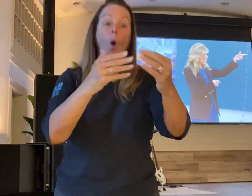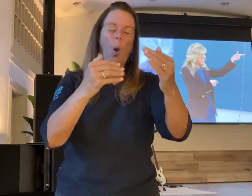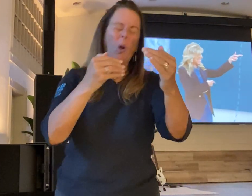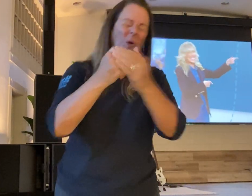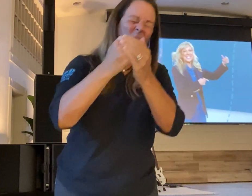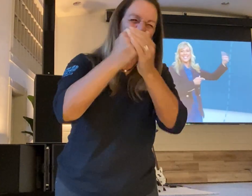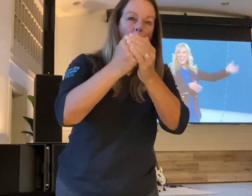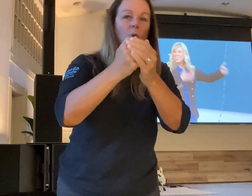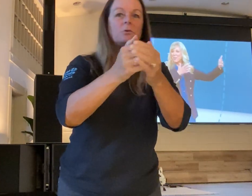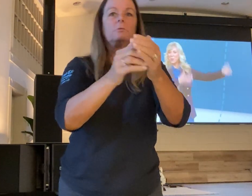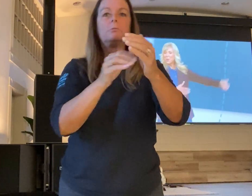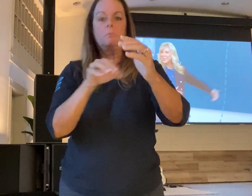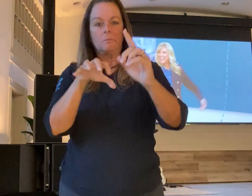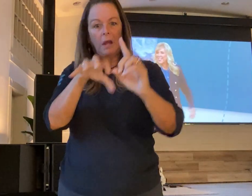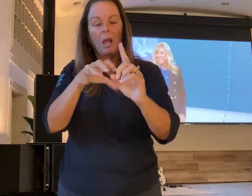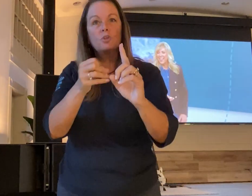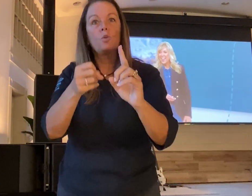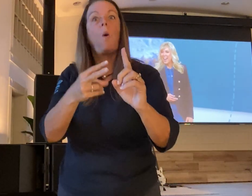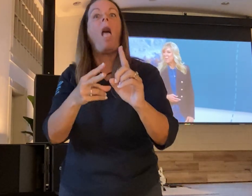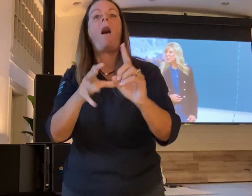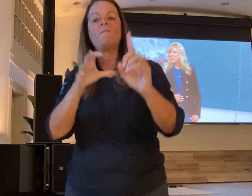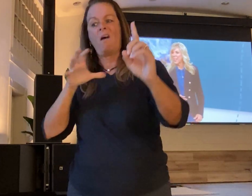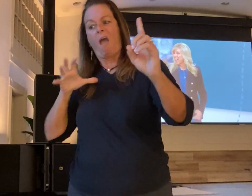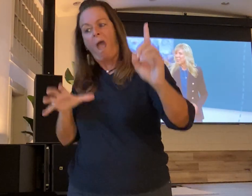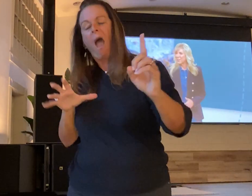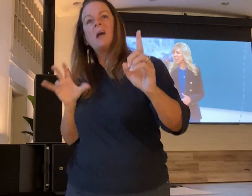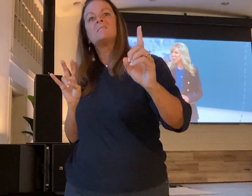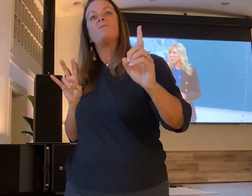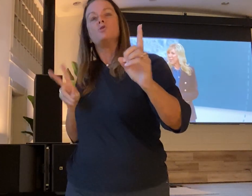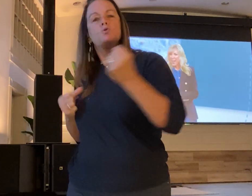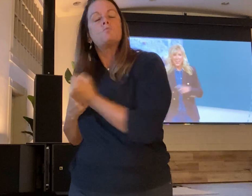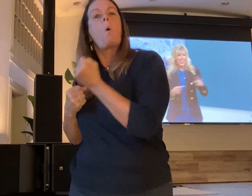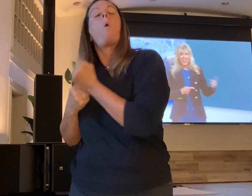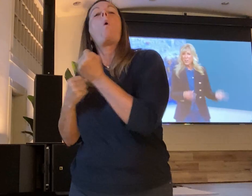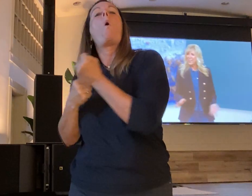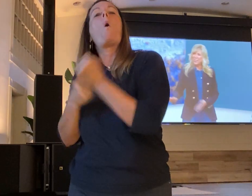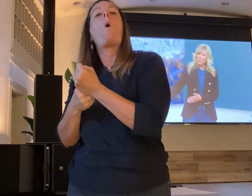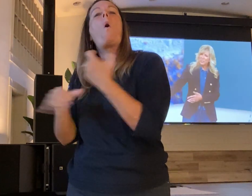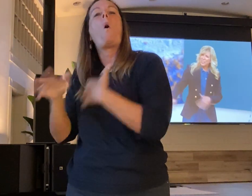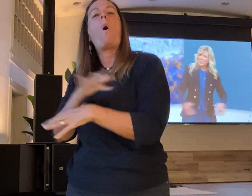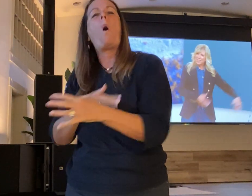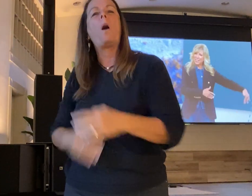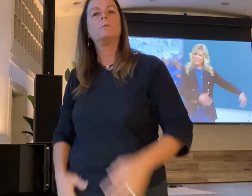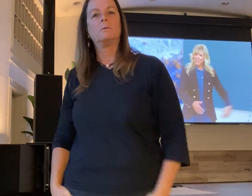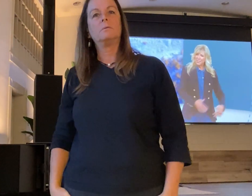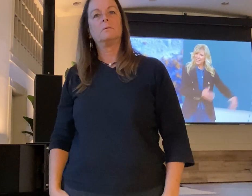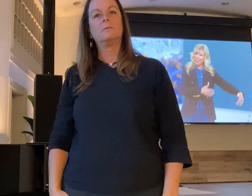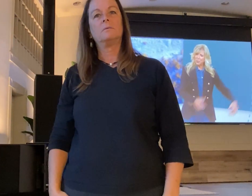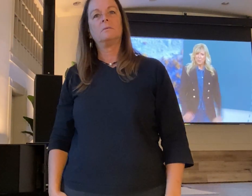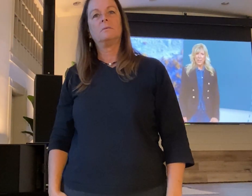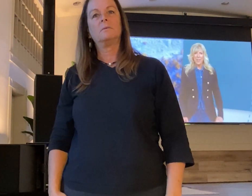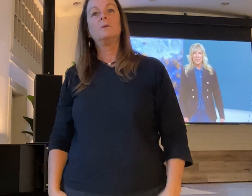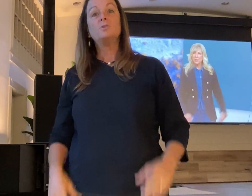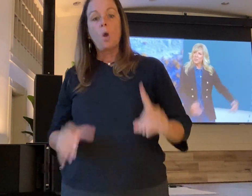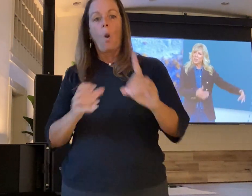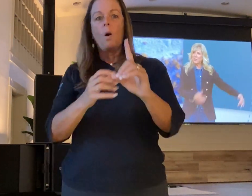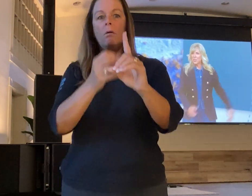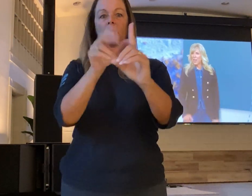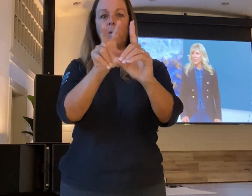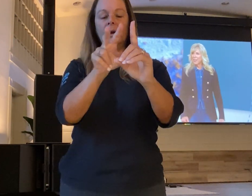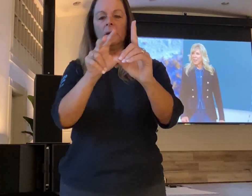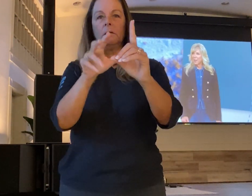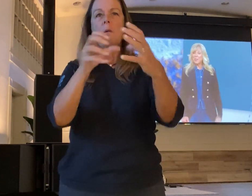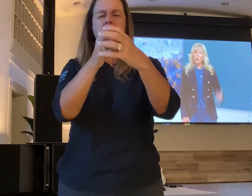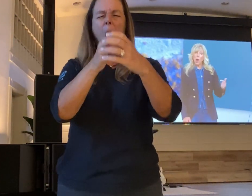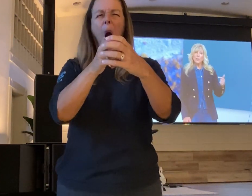Mount of Transfiguration and see Elijah and Moses. And I bet you, like, other disciples were like, hey, can I go? No, Chicken, these guys are with me.